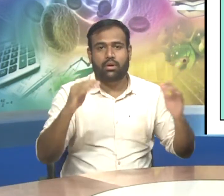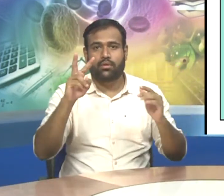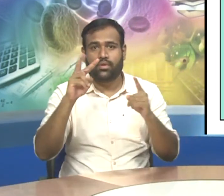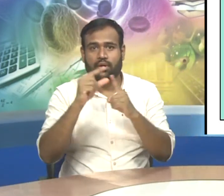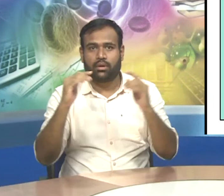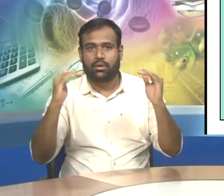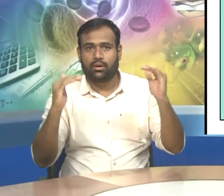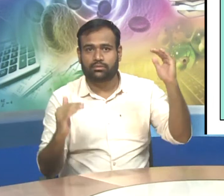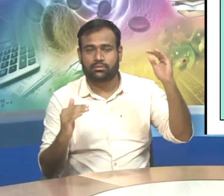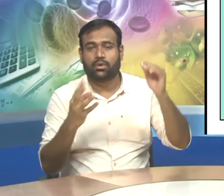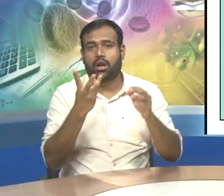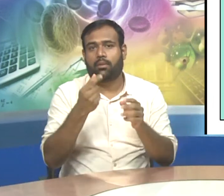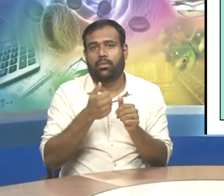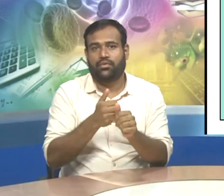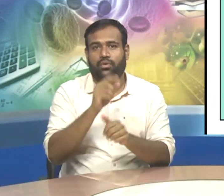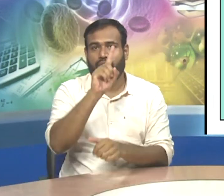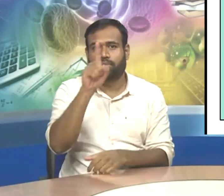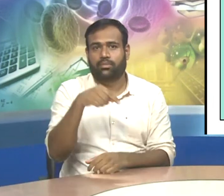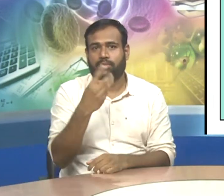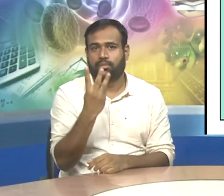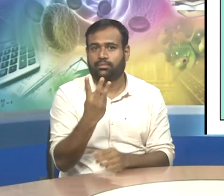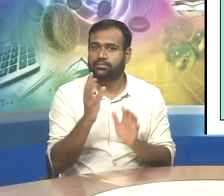so the total composition would always be the same.